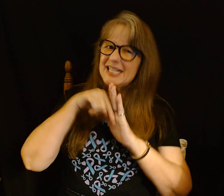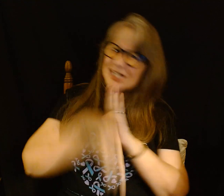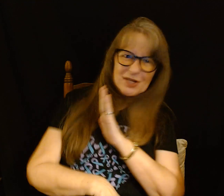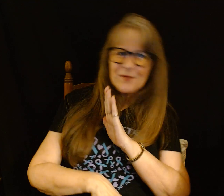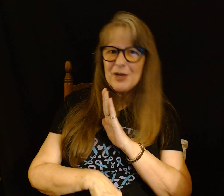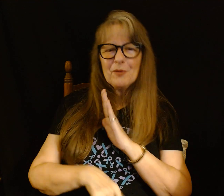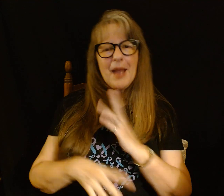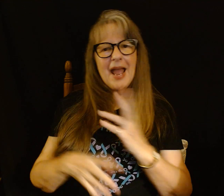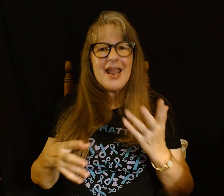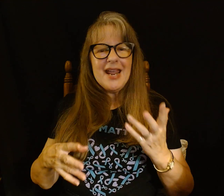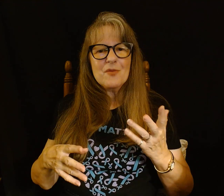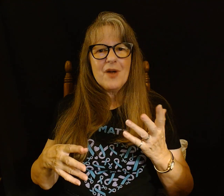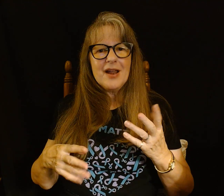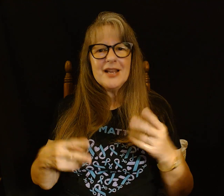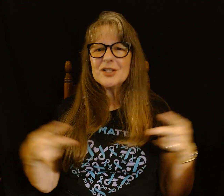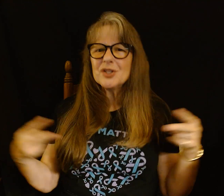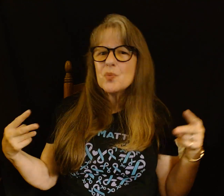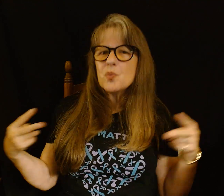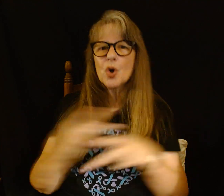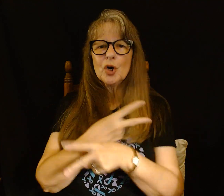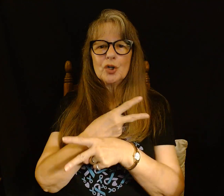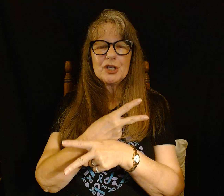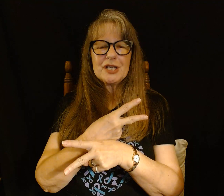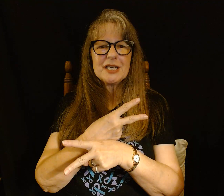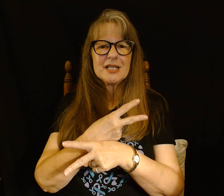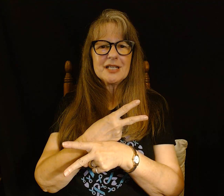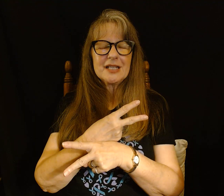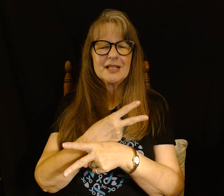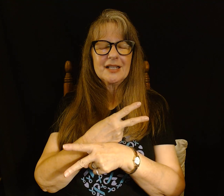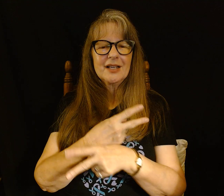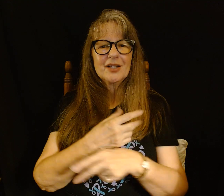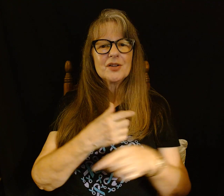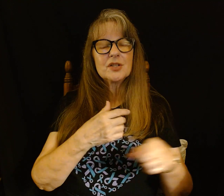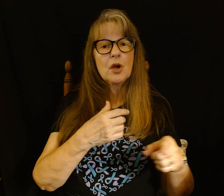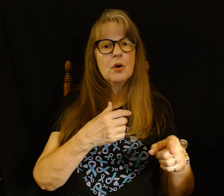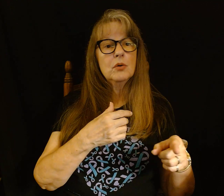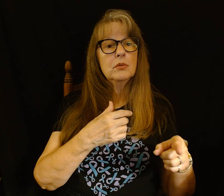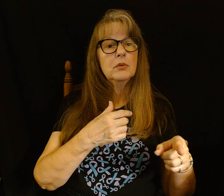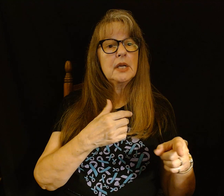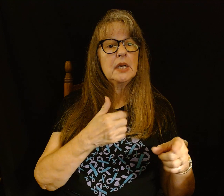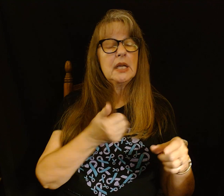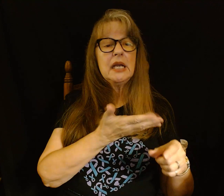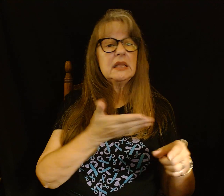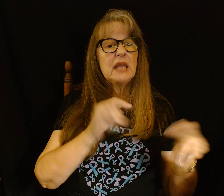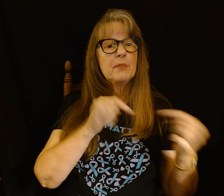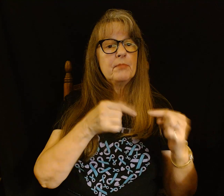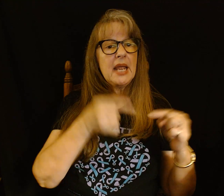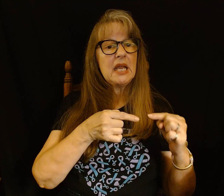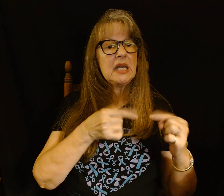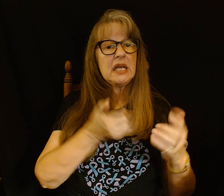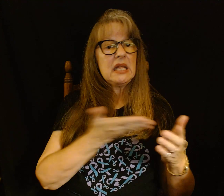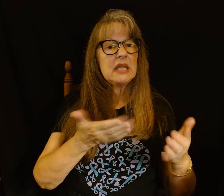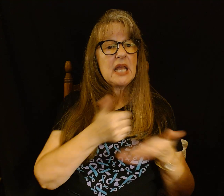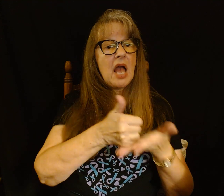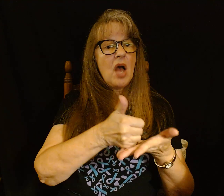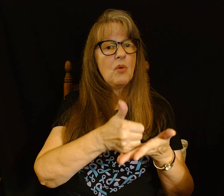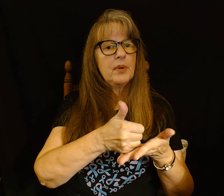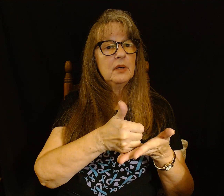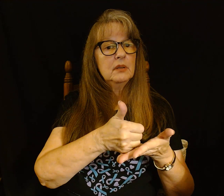It's severe pain, right? It's the worst. So any that pain, anything help?